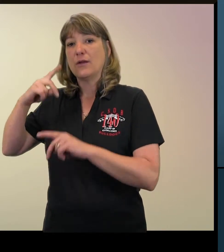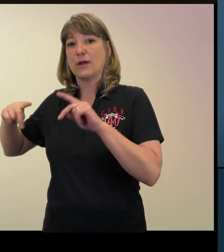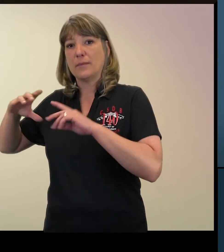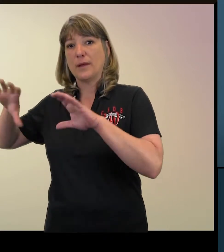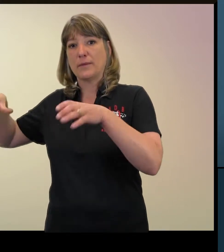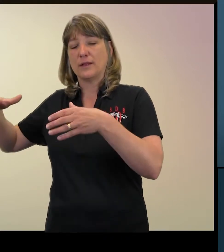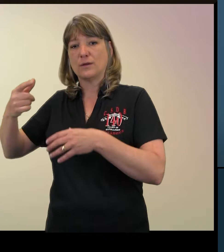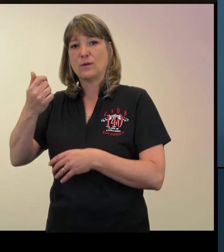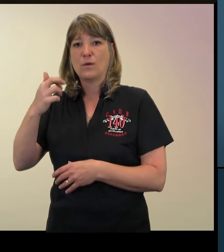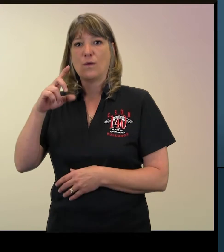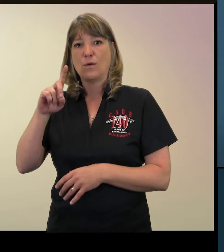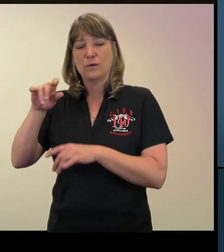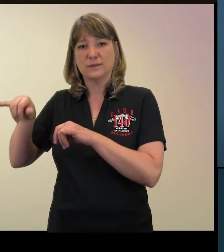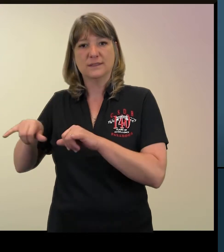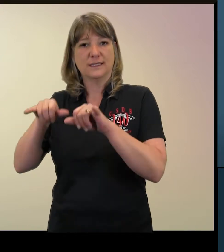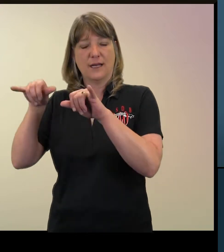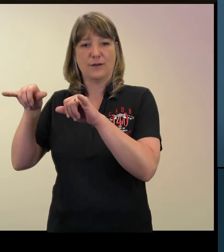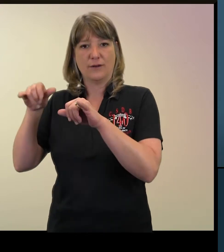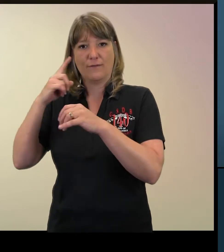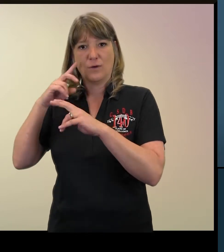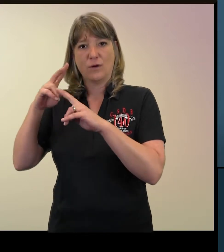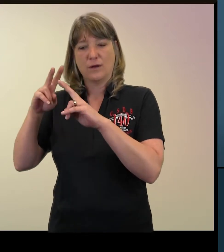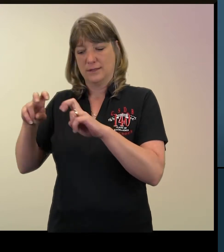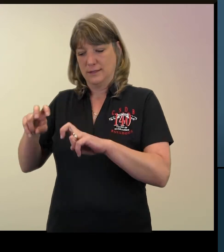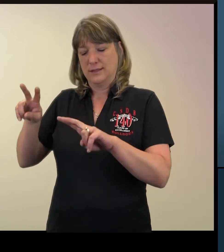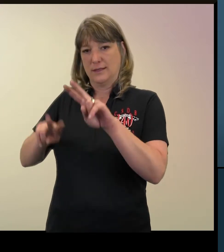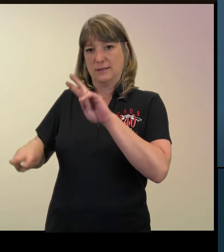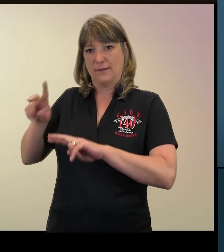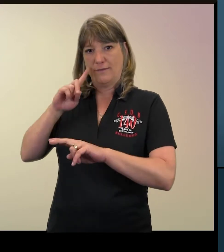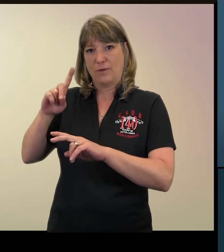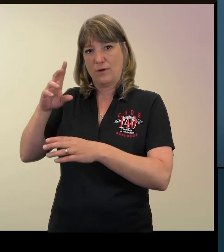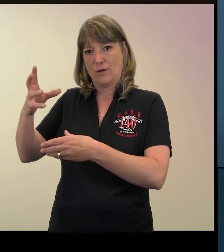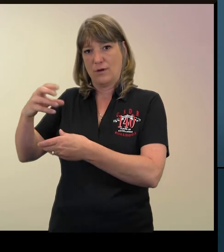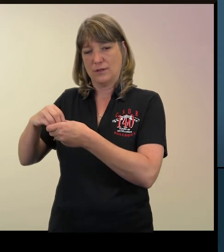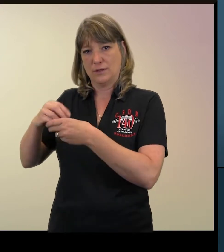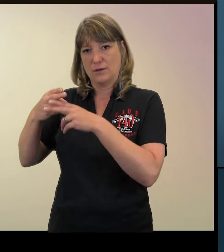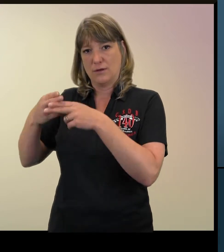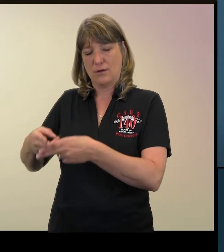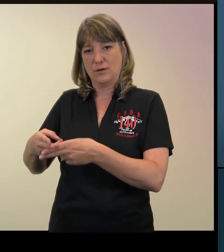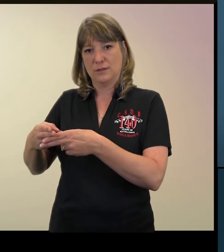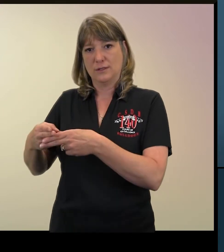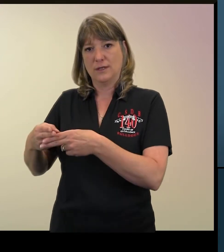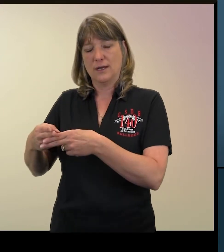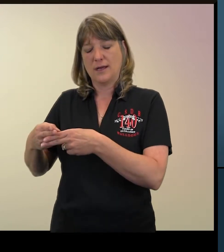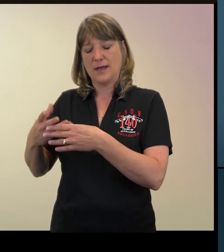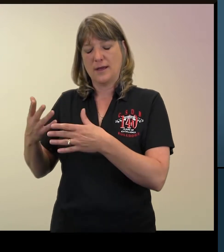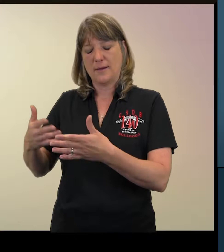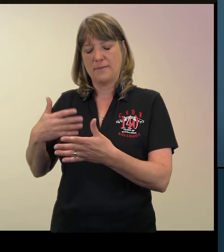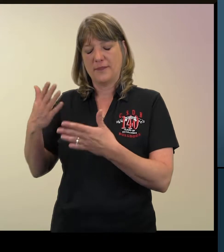population, the gold standard, what's called the gold standard in assessing for autism, is considered